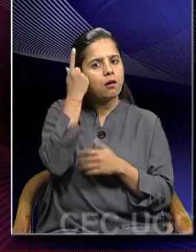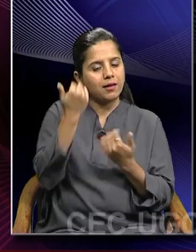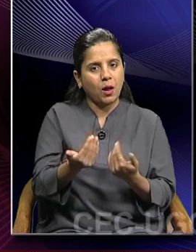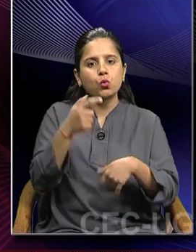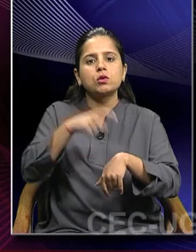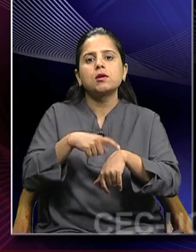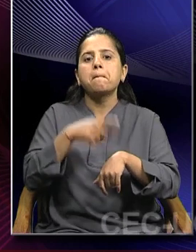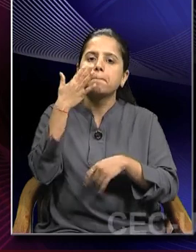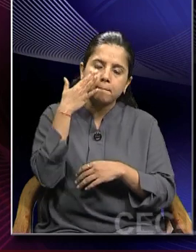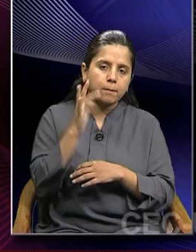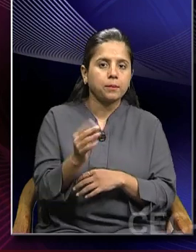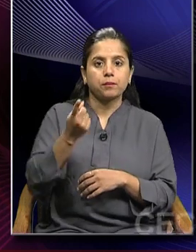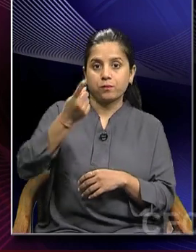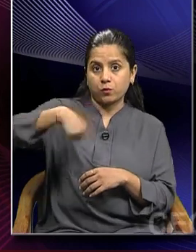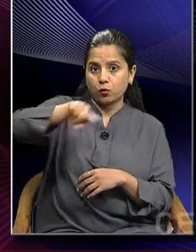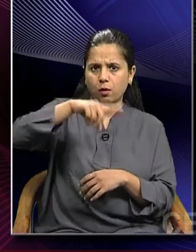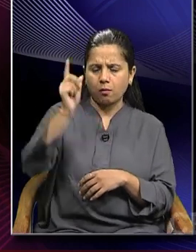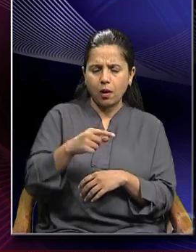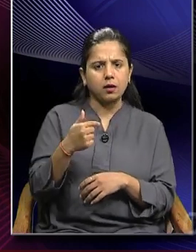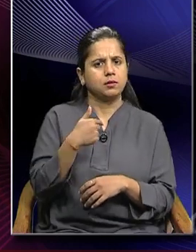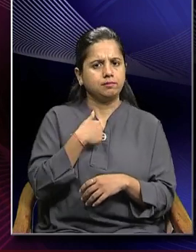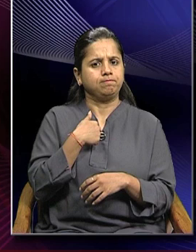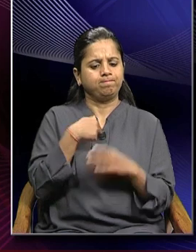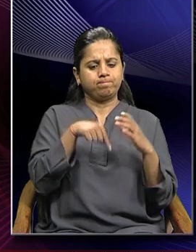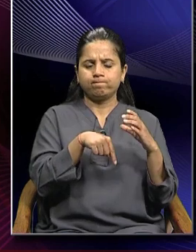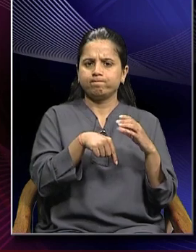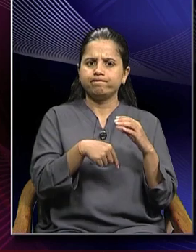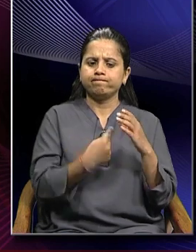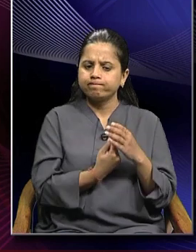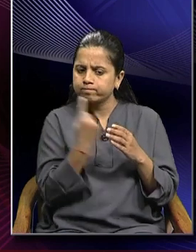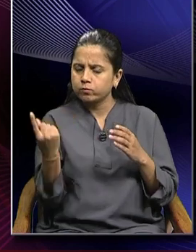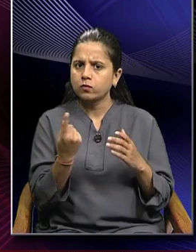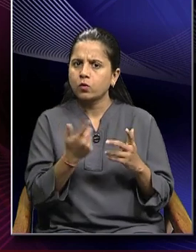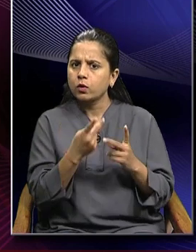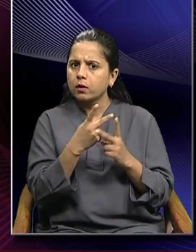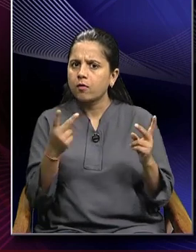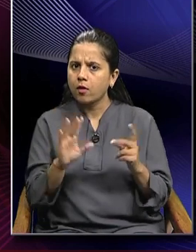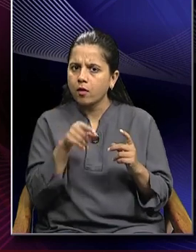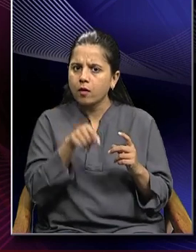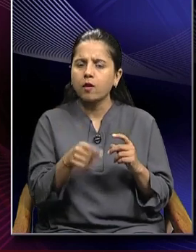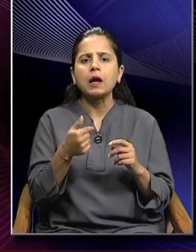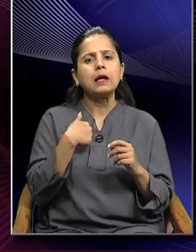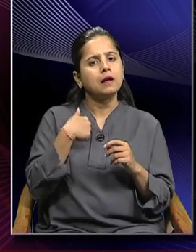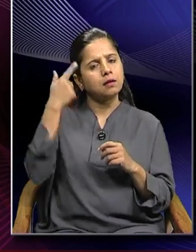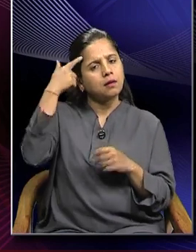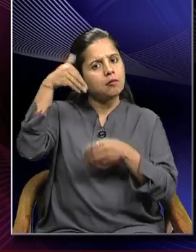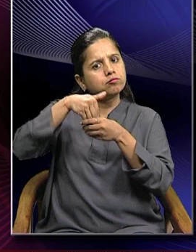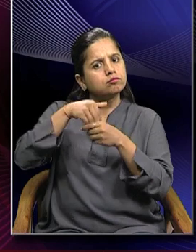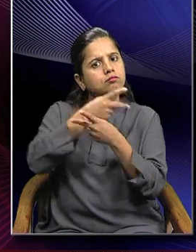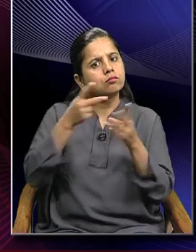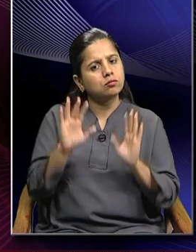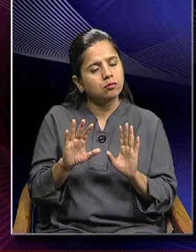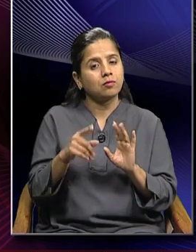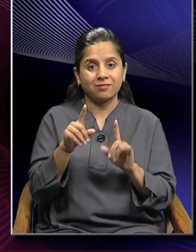has come that we should come out of those isms, or we should come out of those inhibitions which we